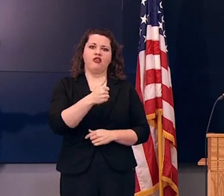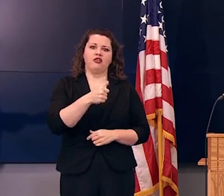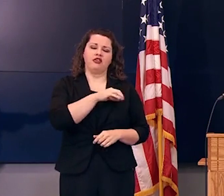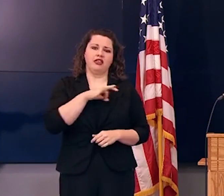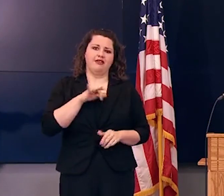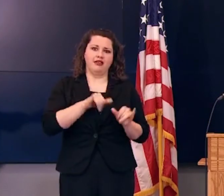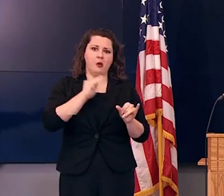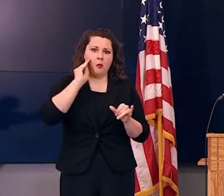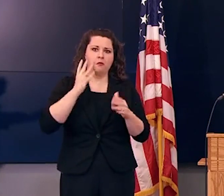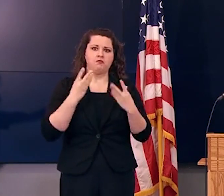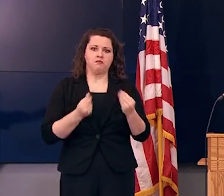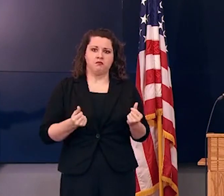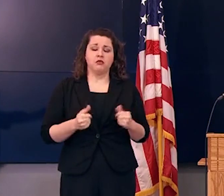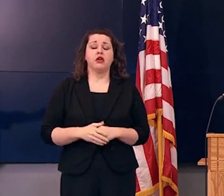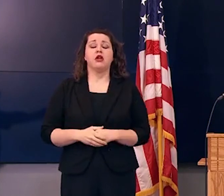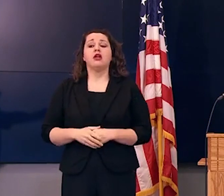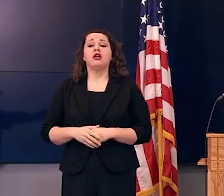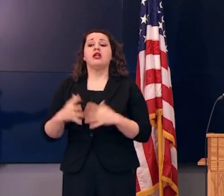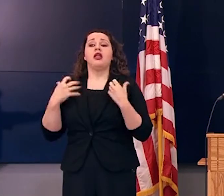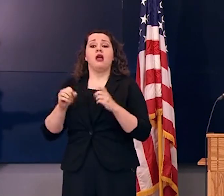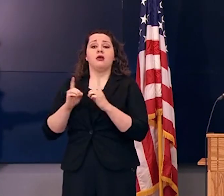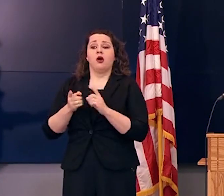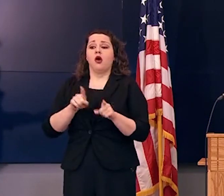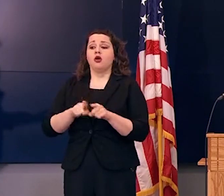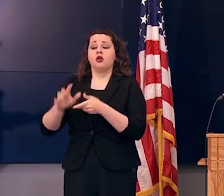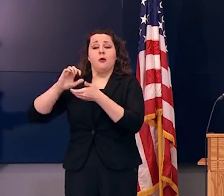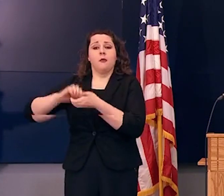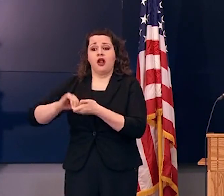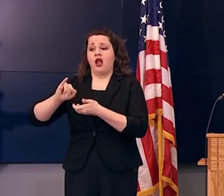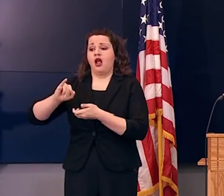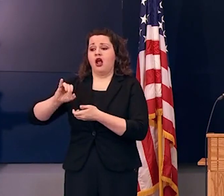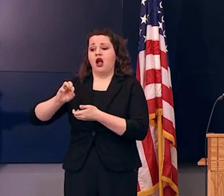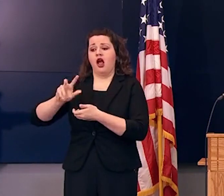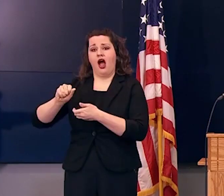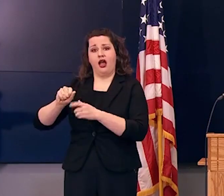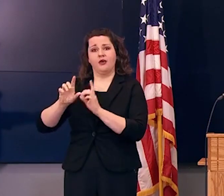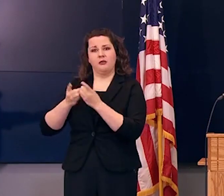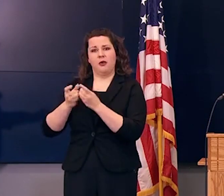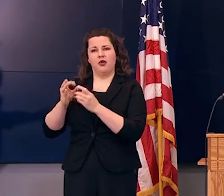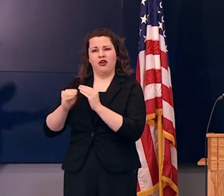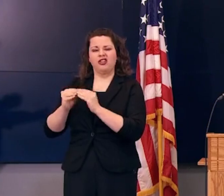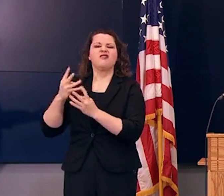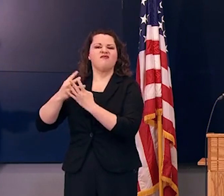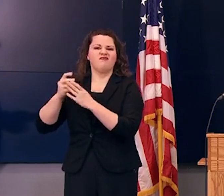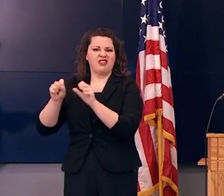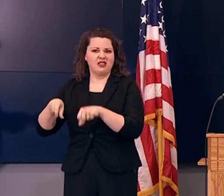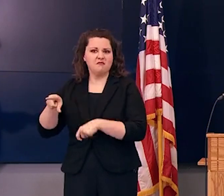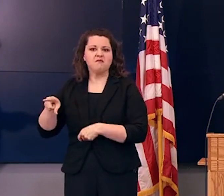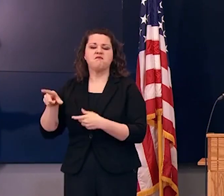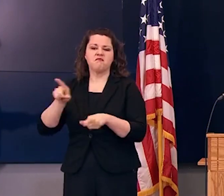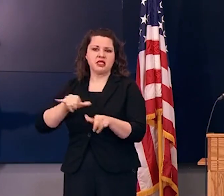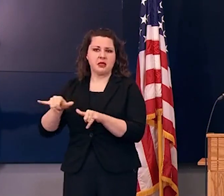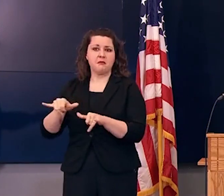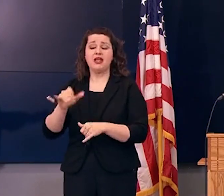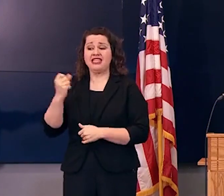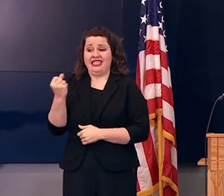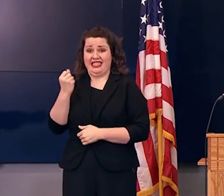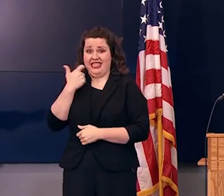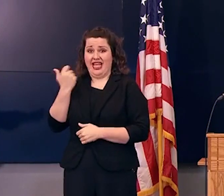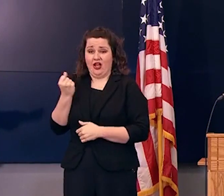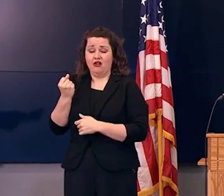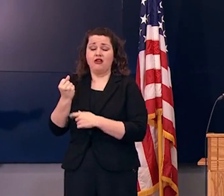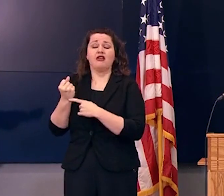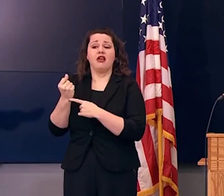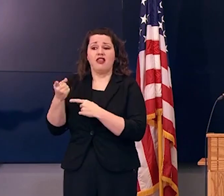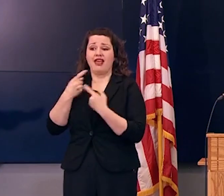The Department of Public Health is also partnering with the Iowa Department of Corrections in a similar way. On Saturday, the Department of Corrections